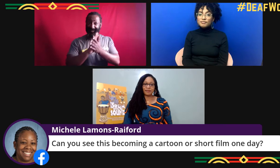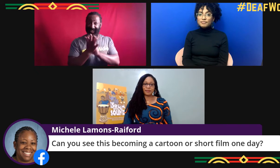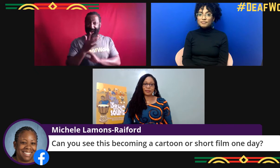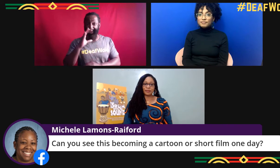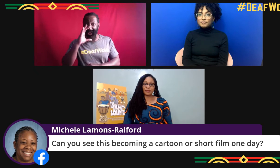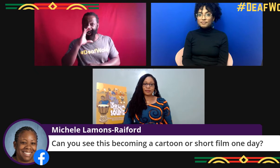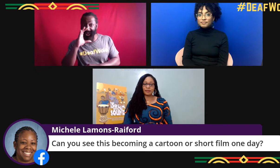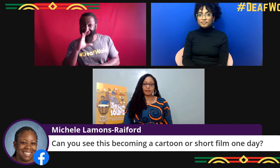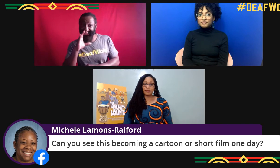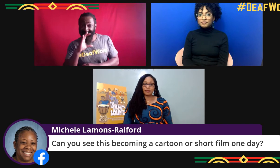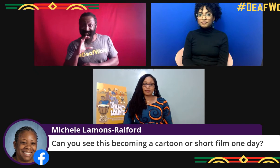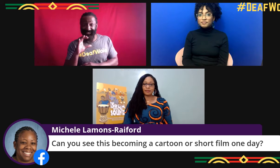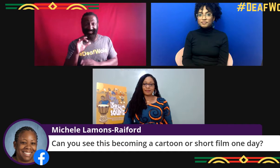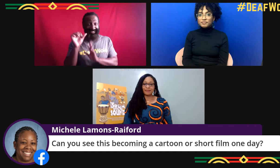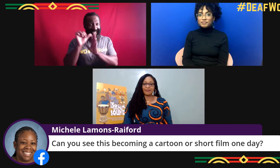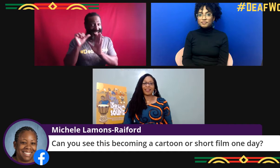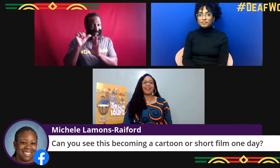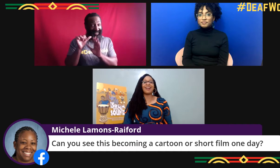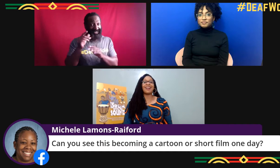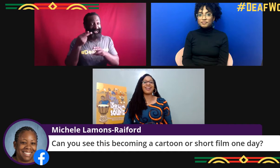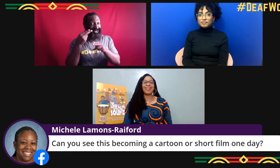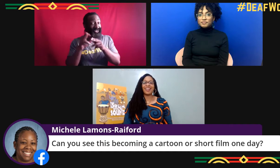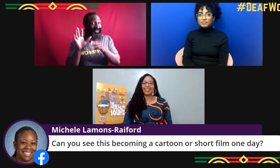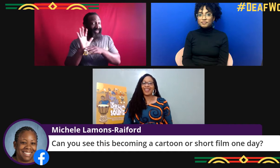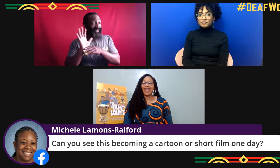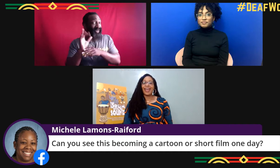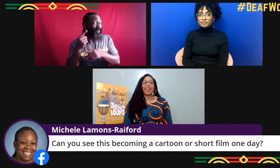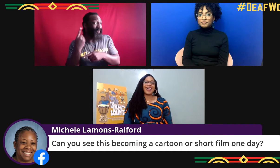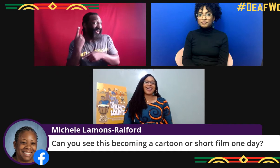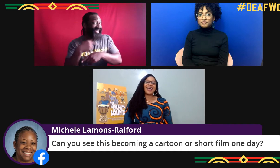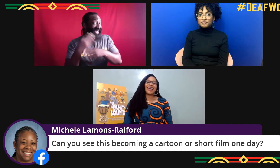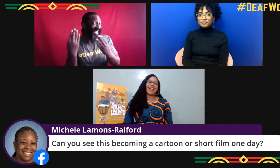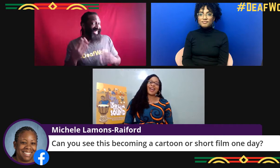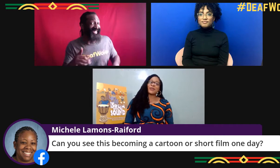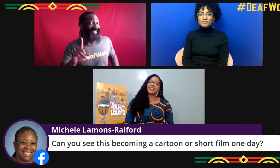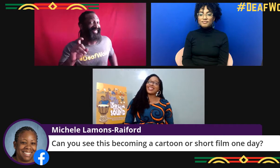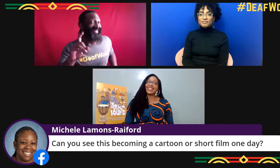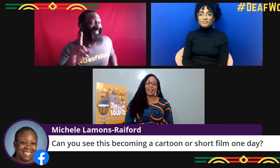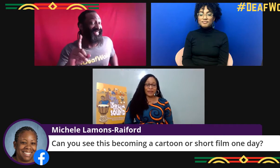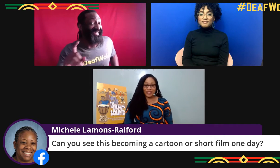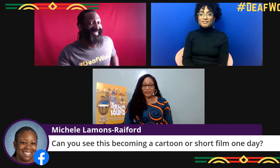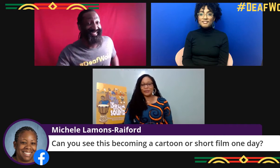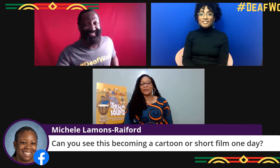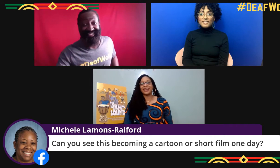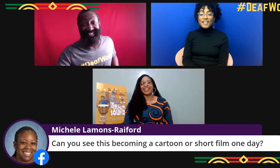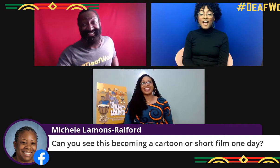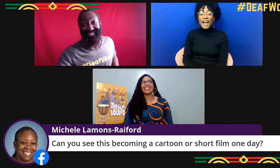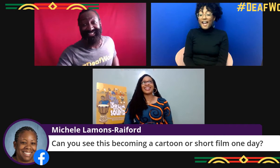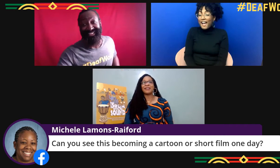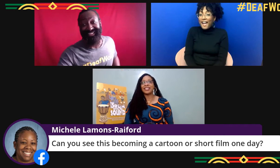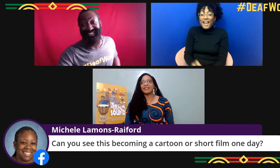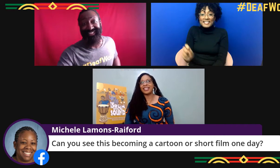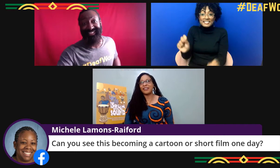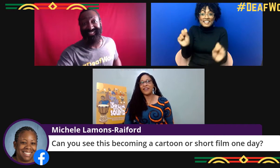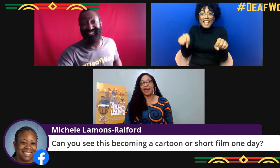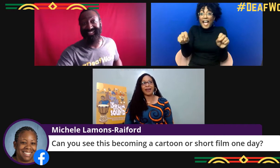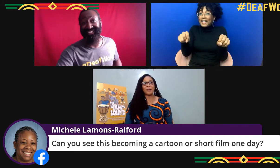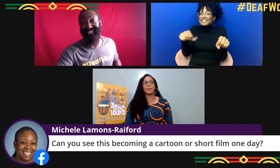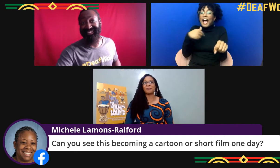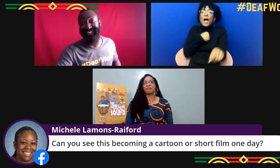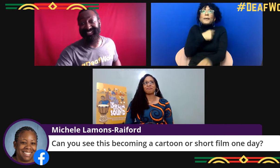Question is, can you see this becoming a cartoon or a short film one day? I would love to. Love, love,